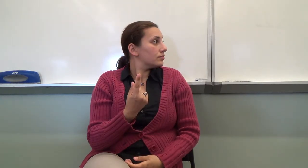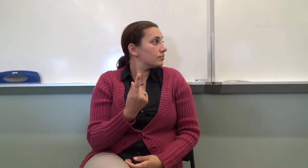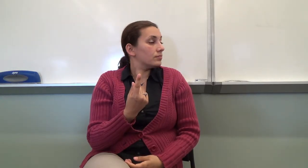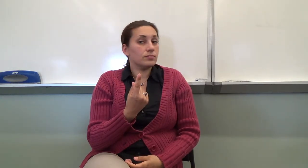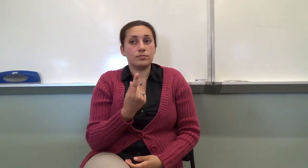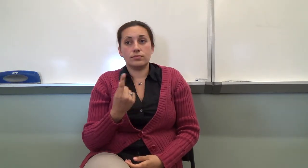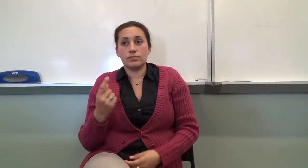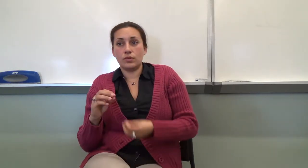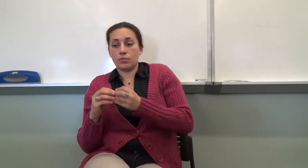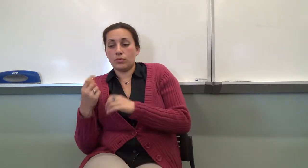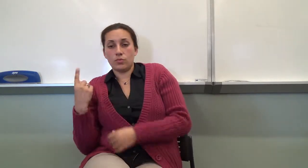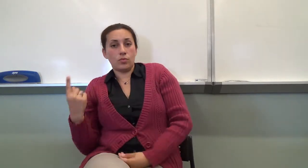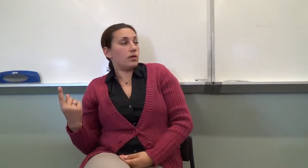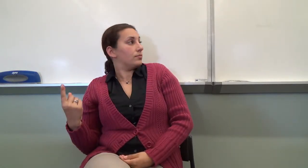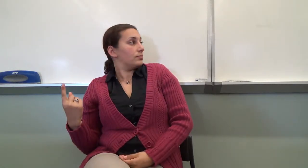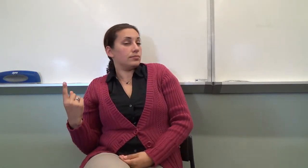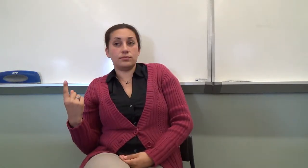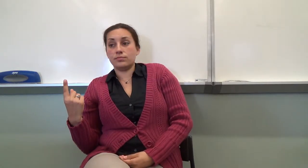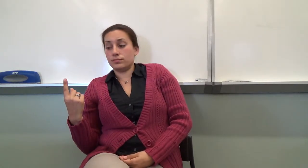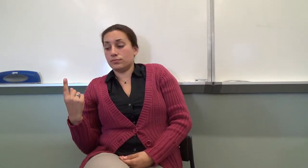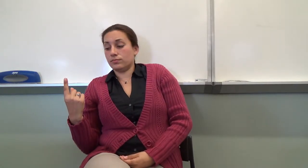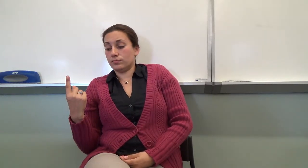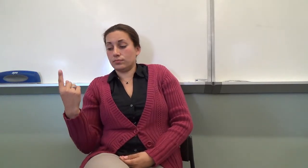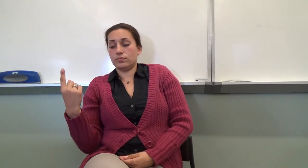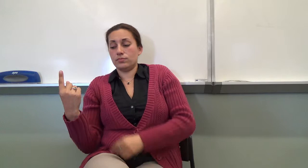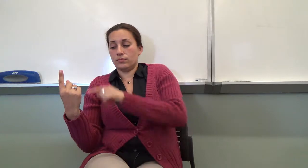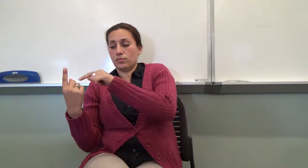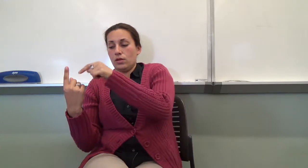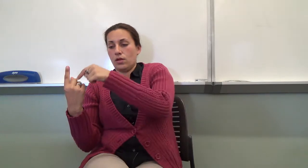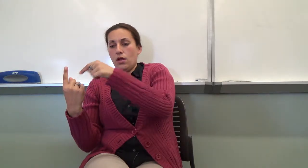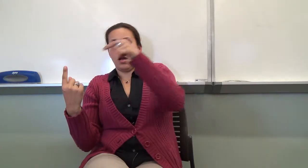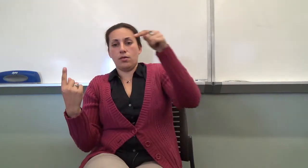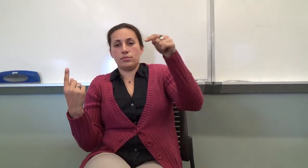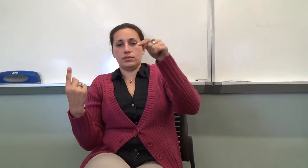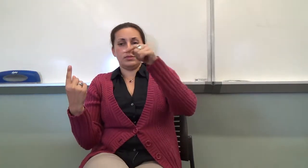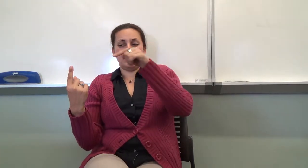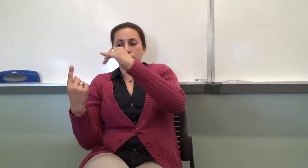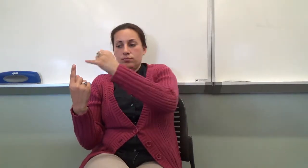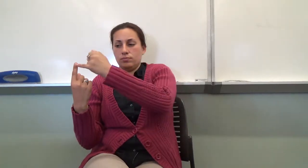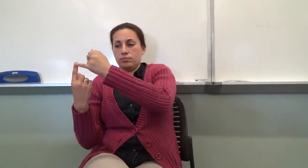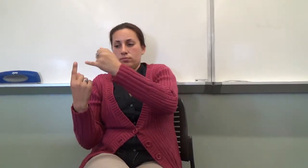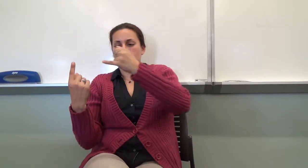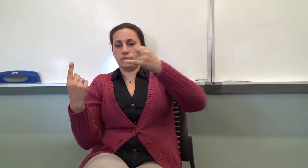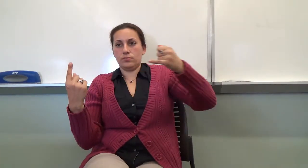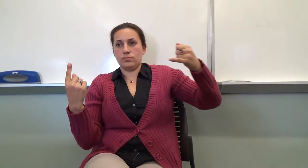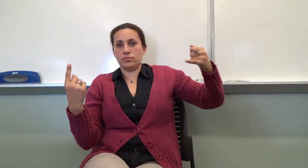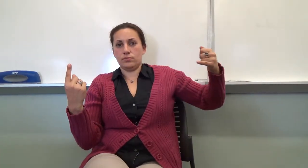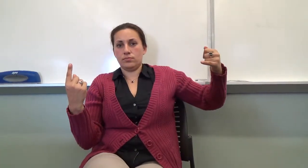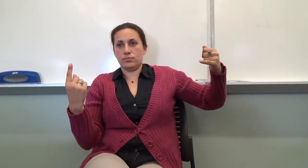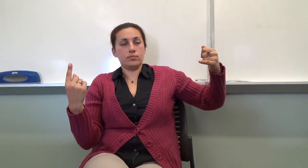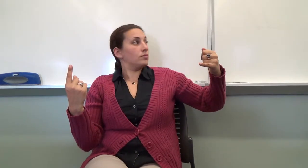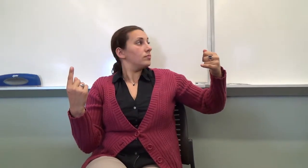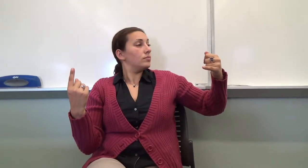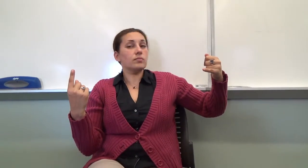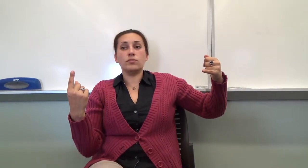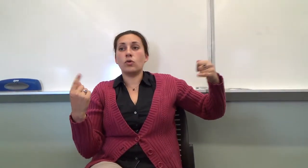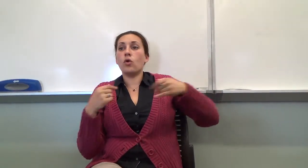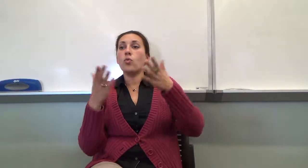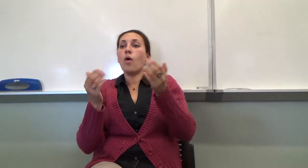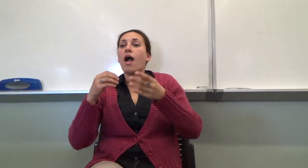Okay. We want to be on the other side of the transversal, but outside. Just the parallel lines.